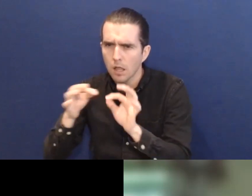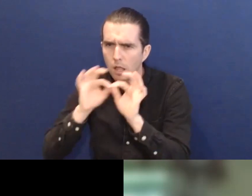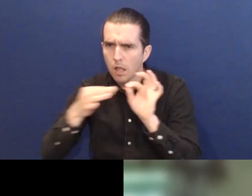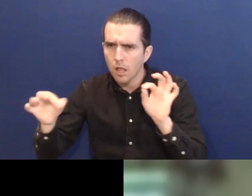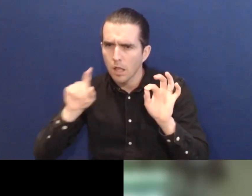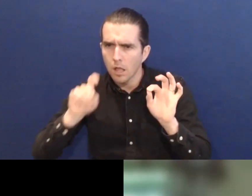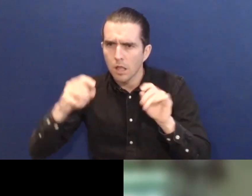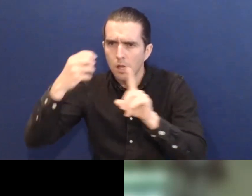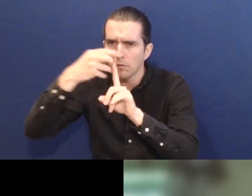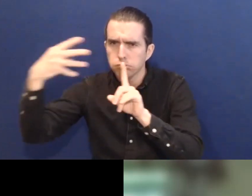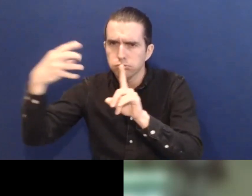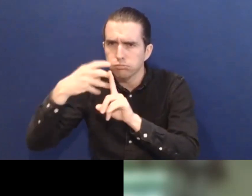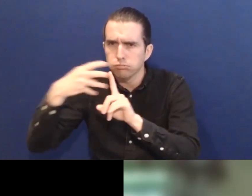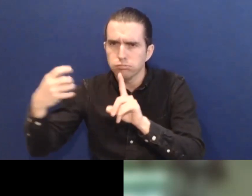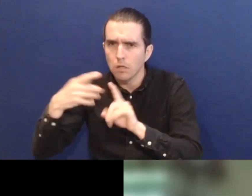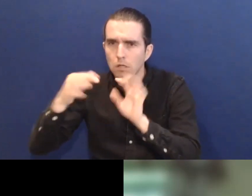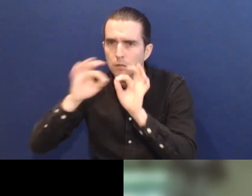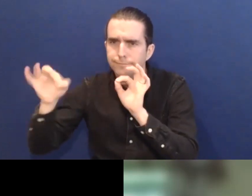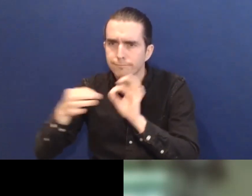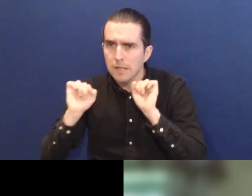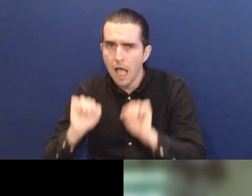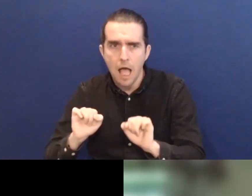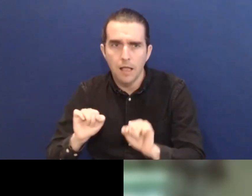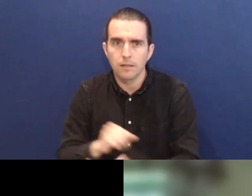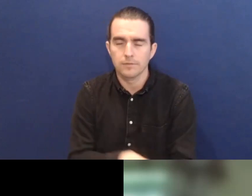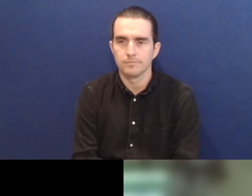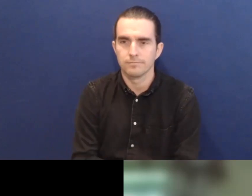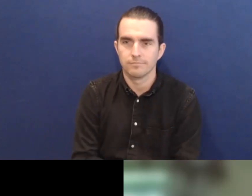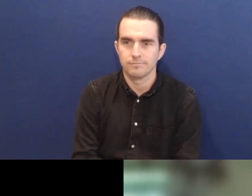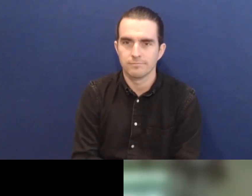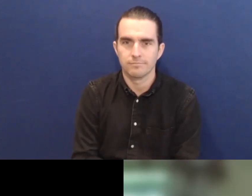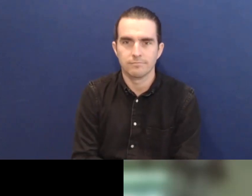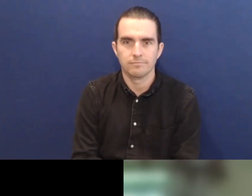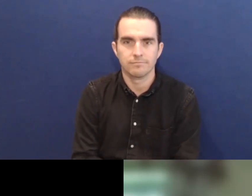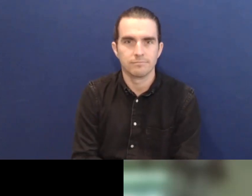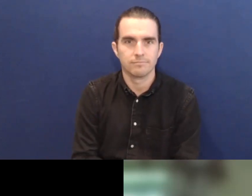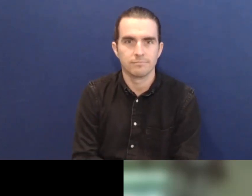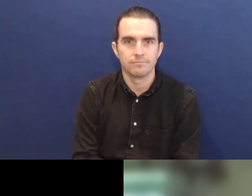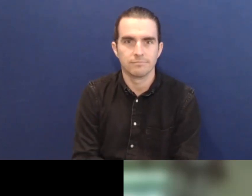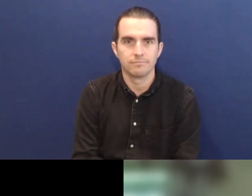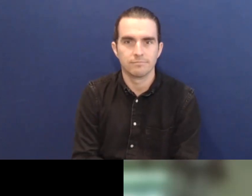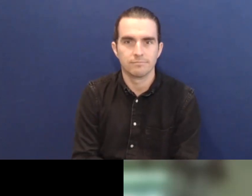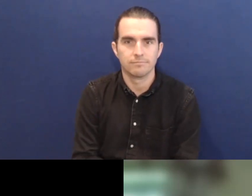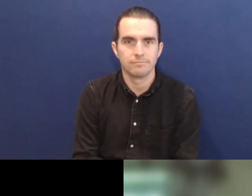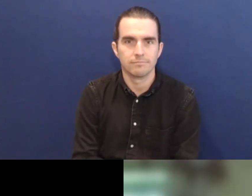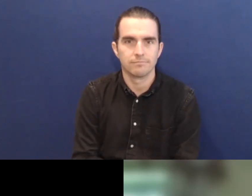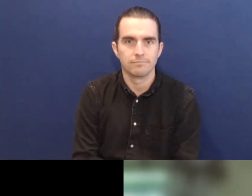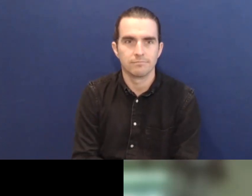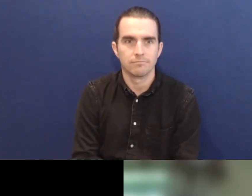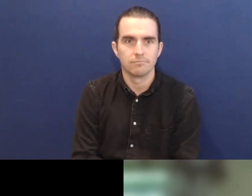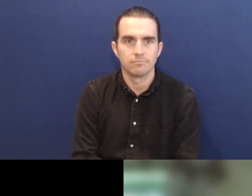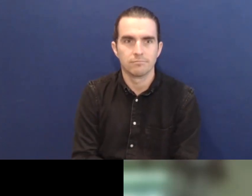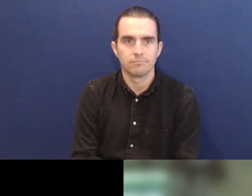screen? Could you clarify, please? The link to captioning has been shared in the chat box, and you can also follow the